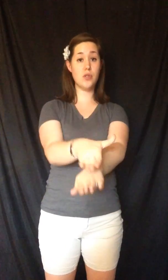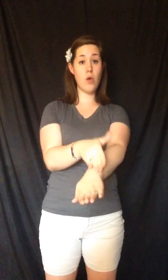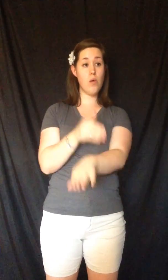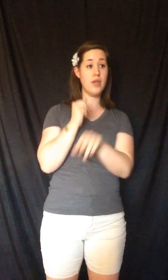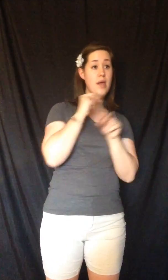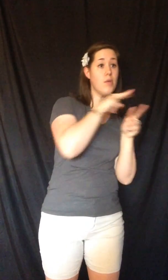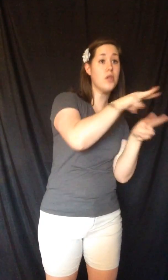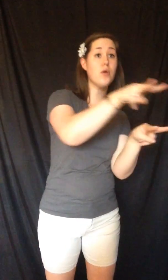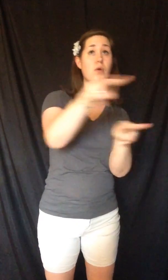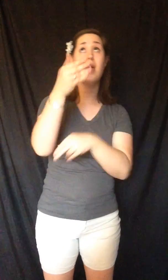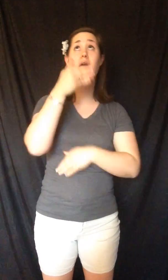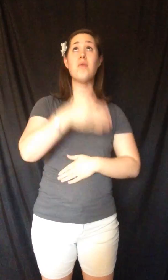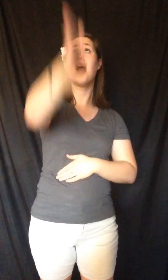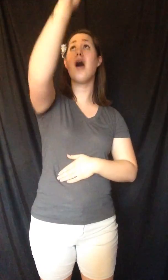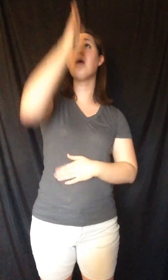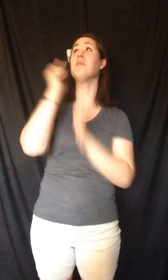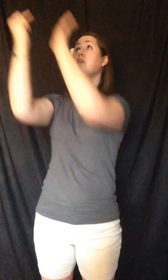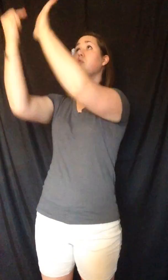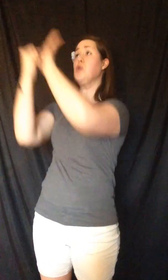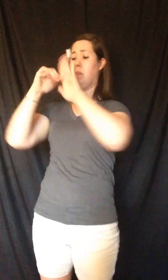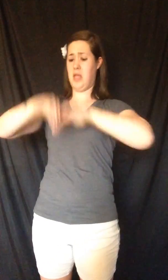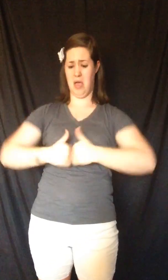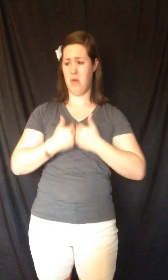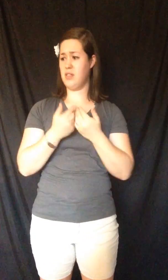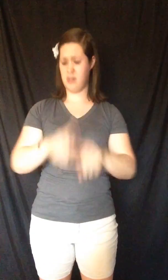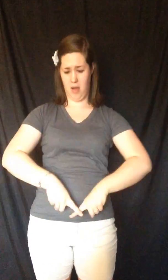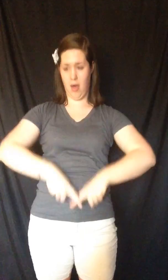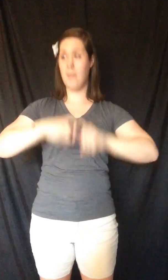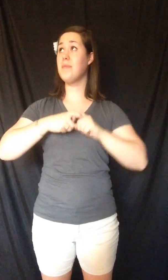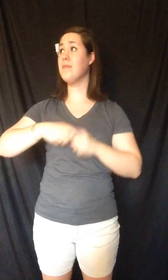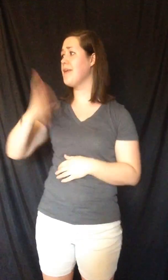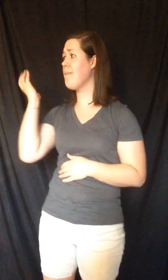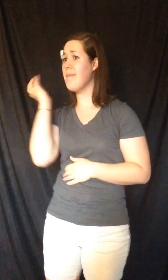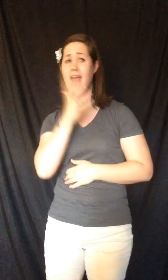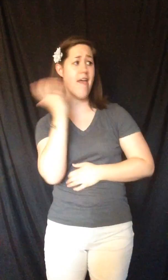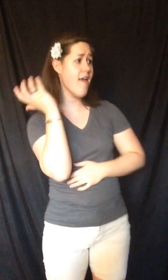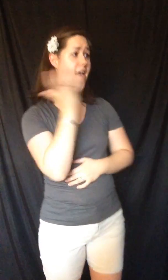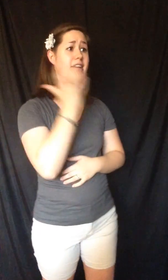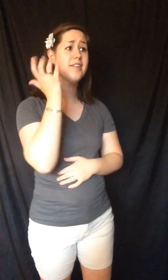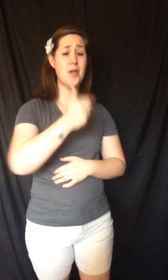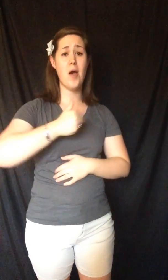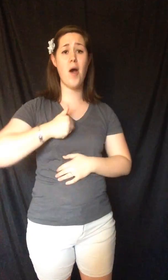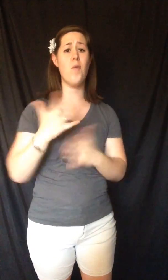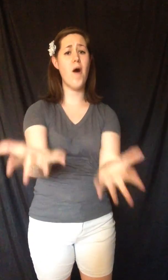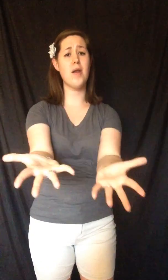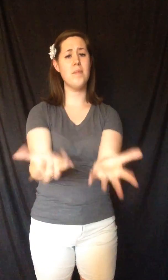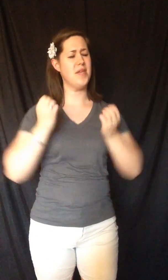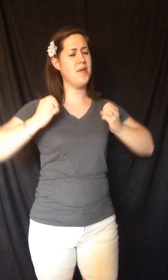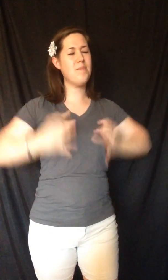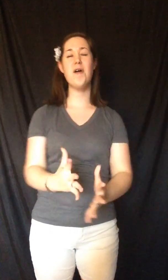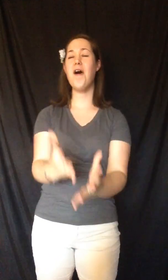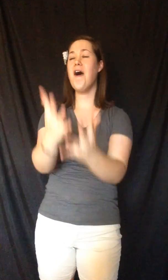slow down, look around. God, please show me how to stop and be amazed. I want to be blown